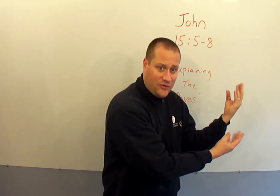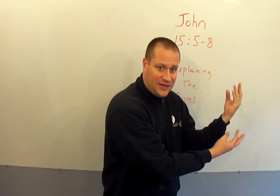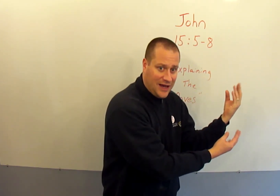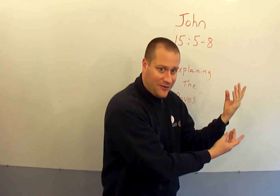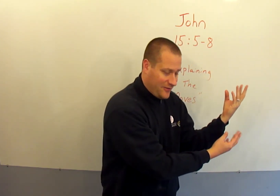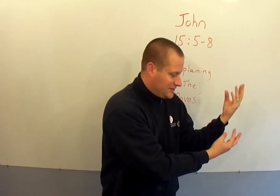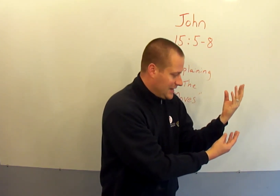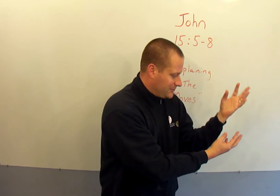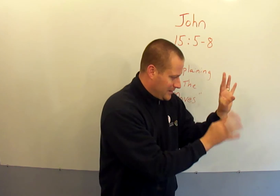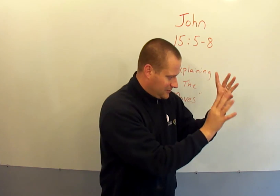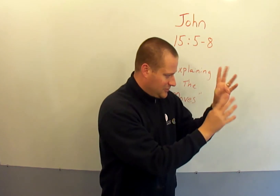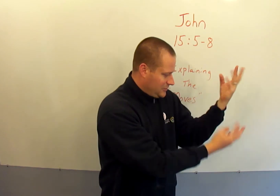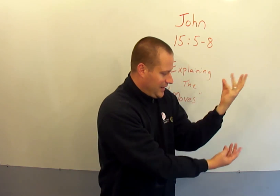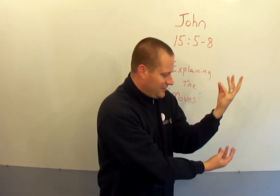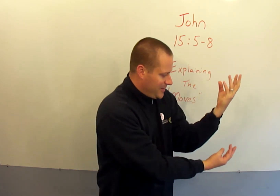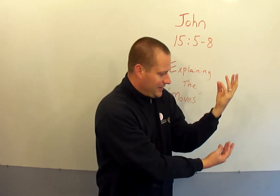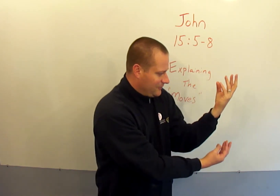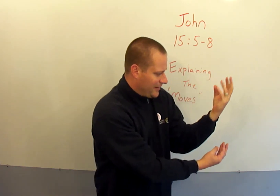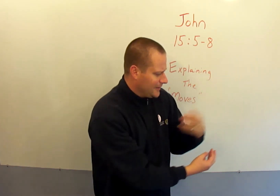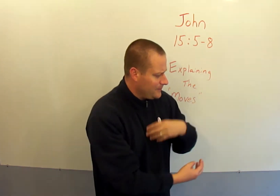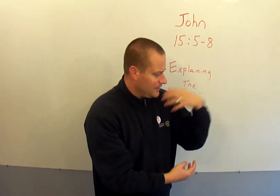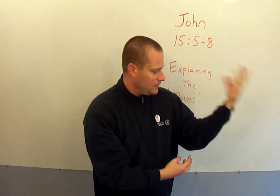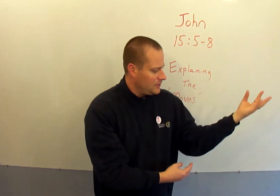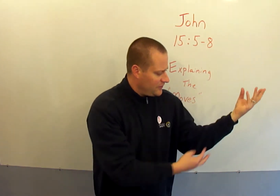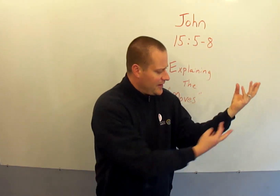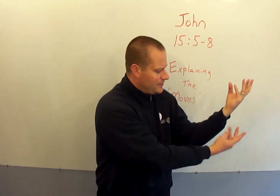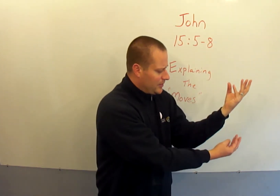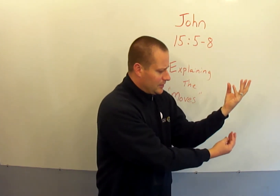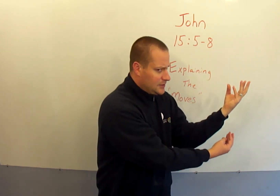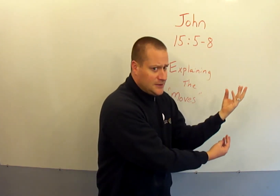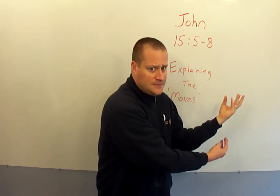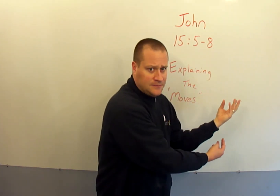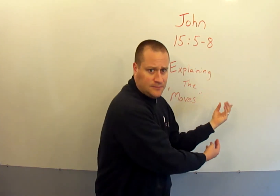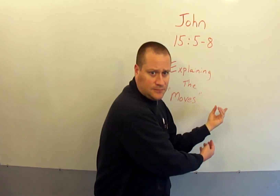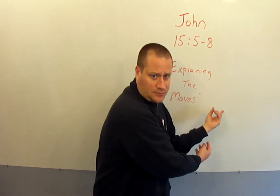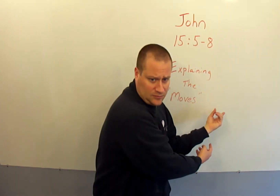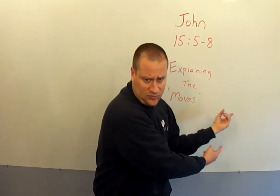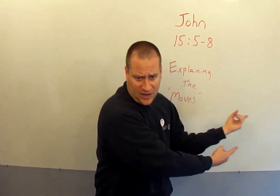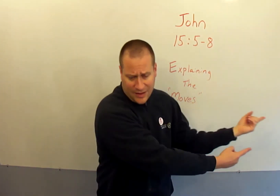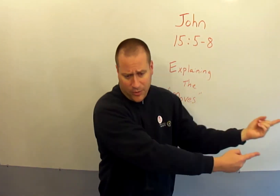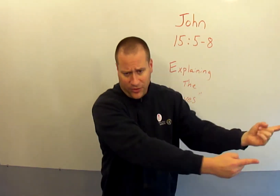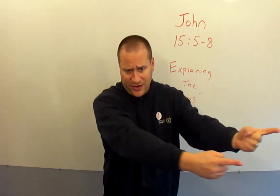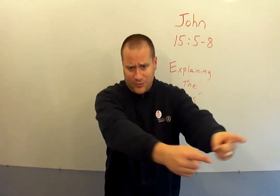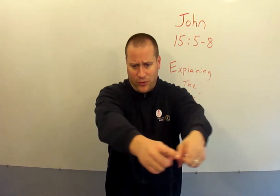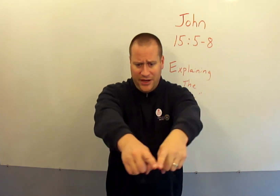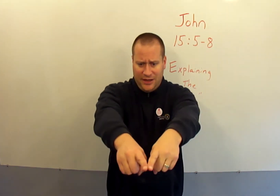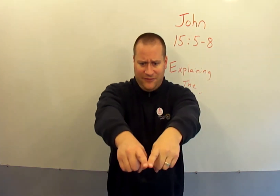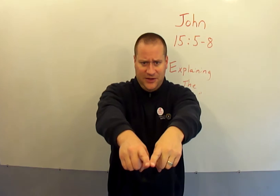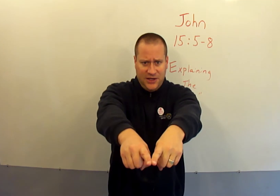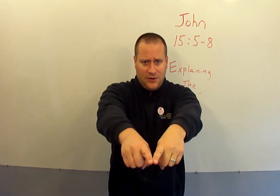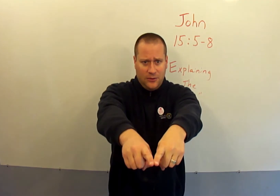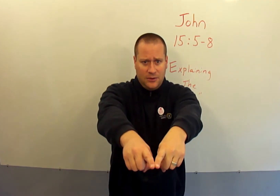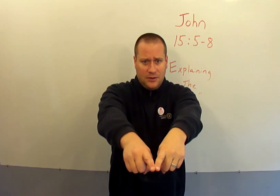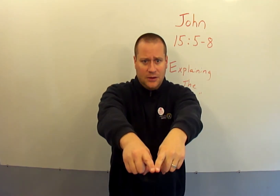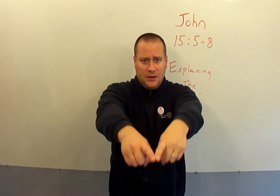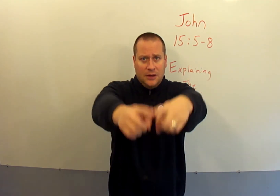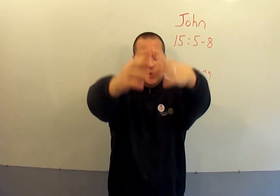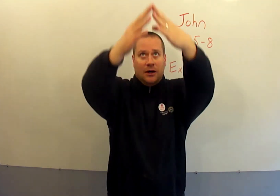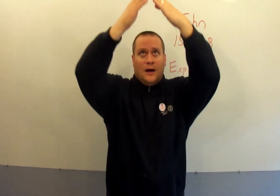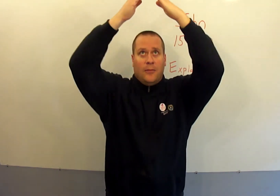together for this next part. So two hands making fire, thrown into the fire and burned. And then both hands point. If you, both